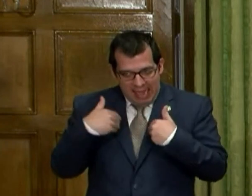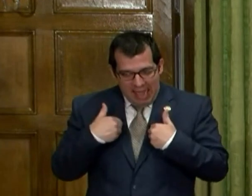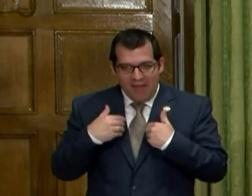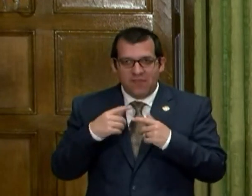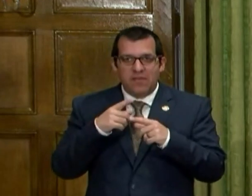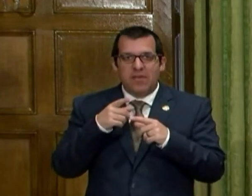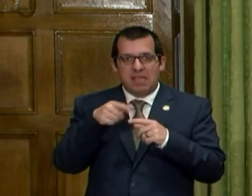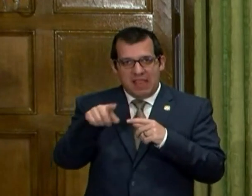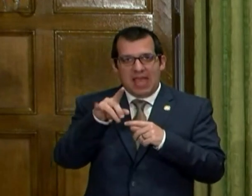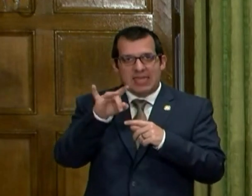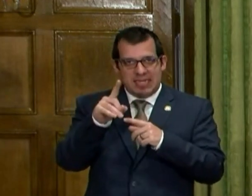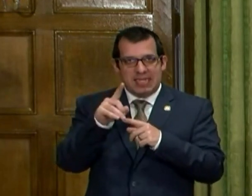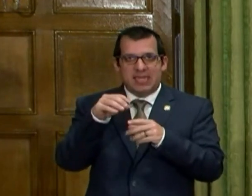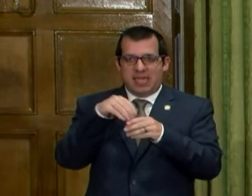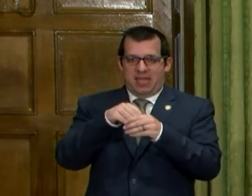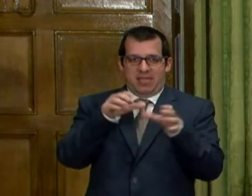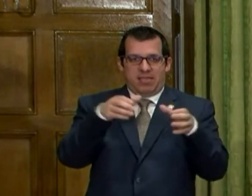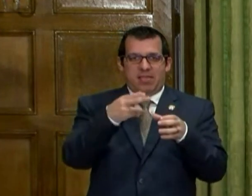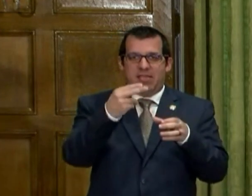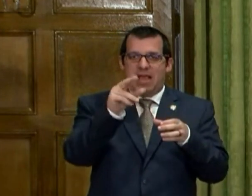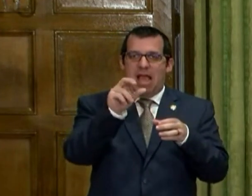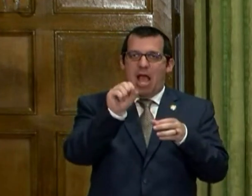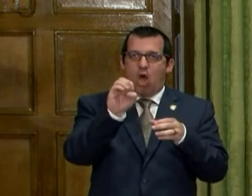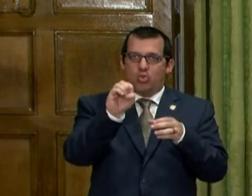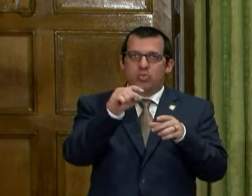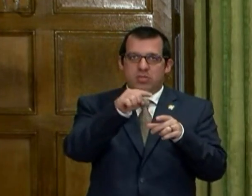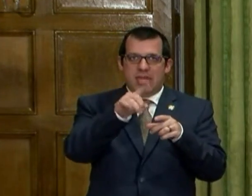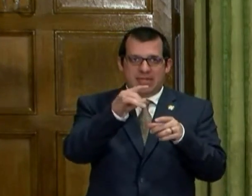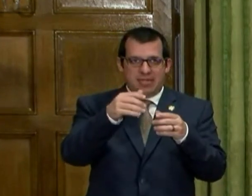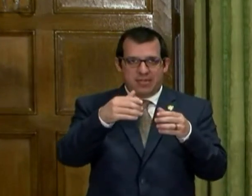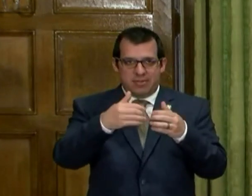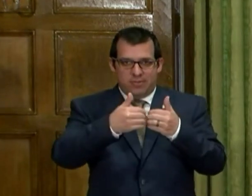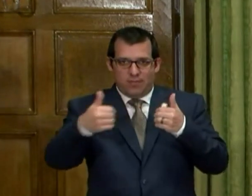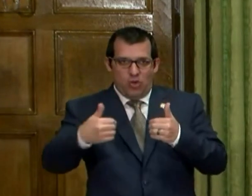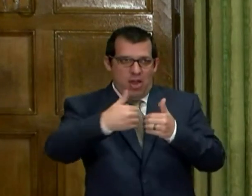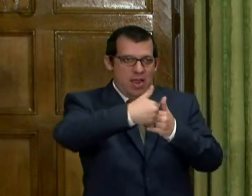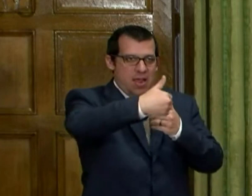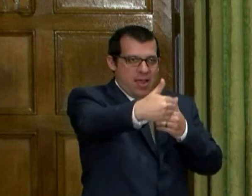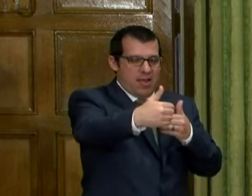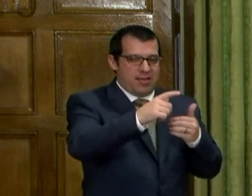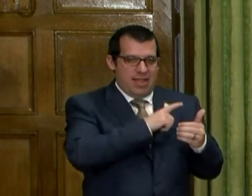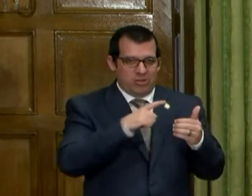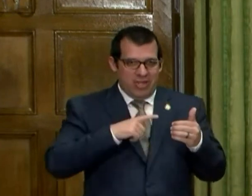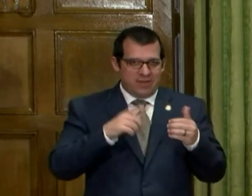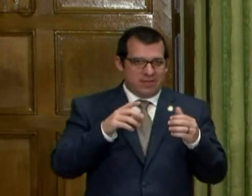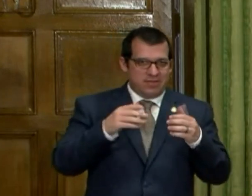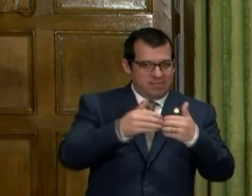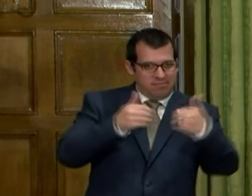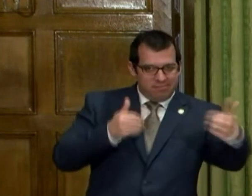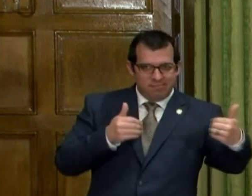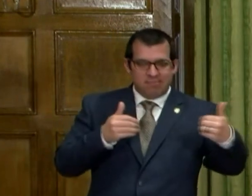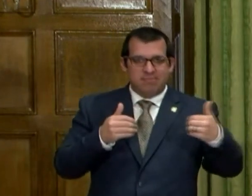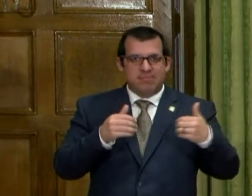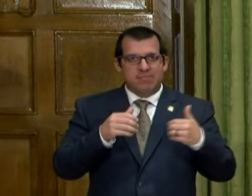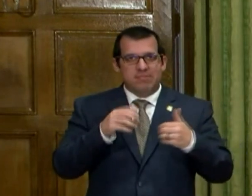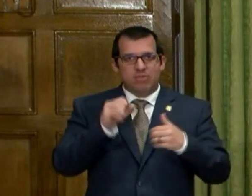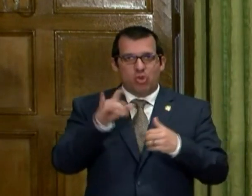took in the House to spread themselves out and to maintain social distance, I think,